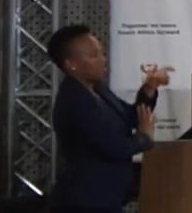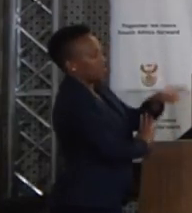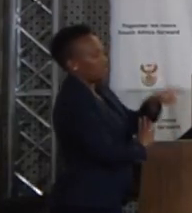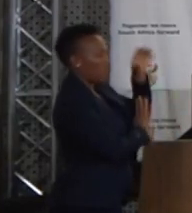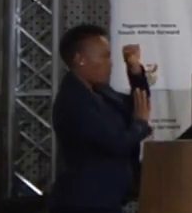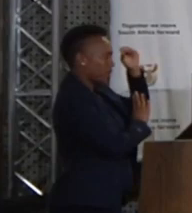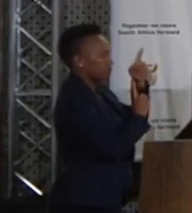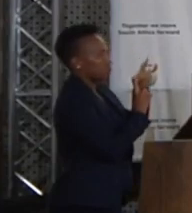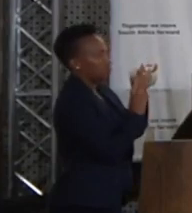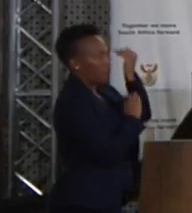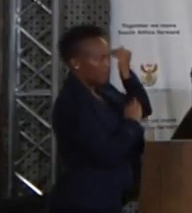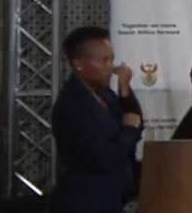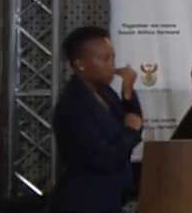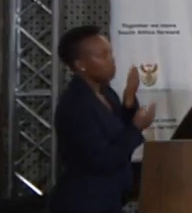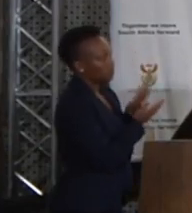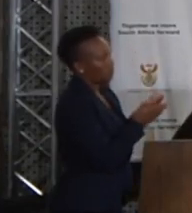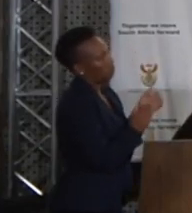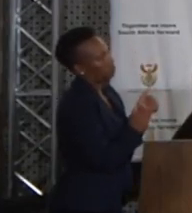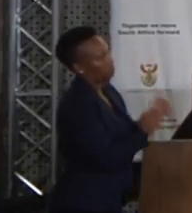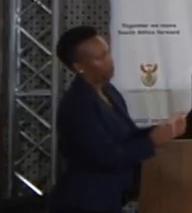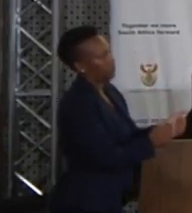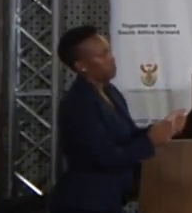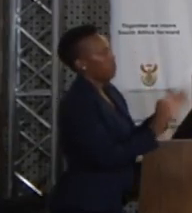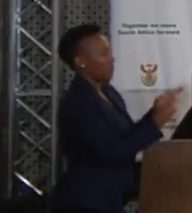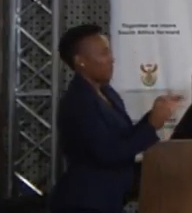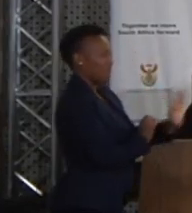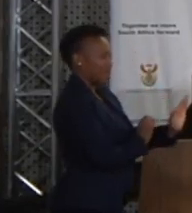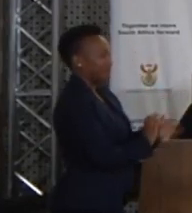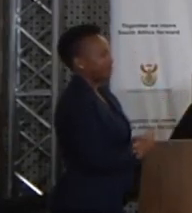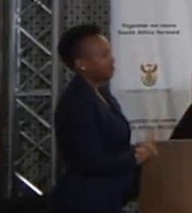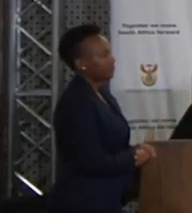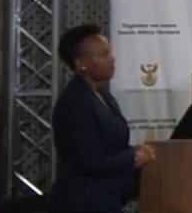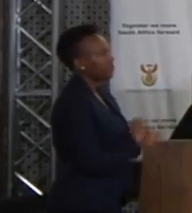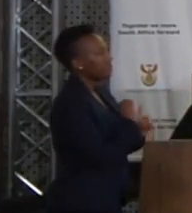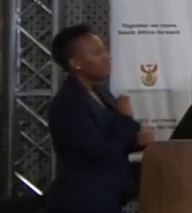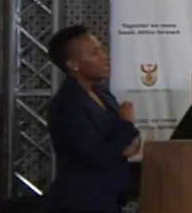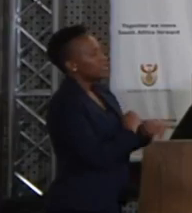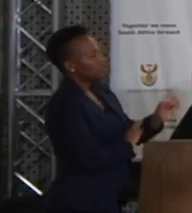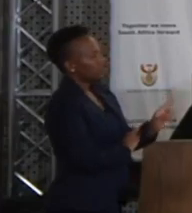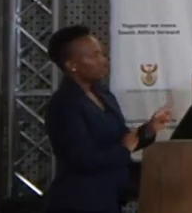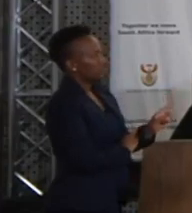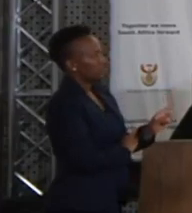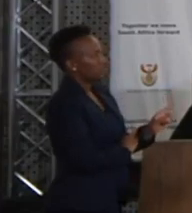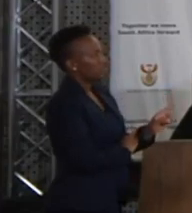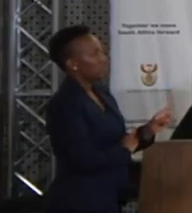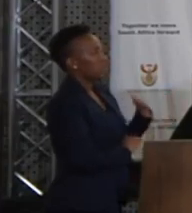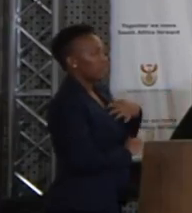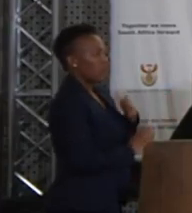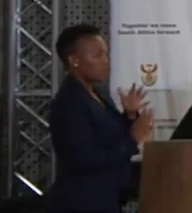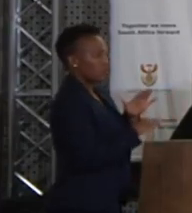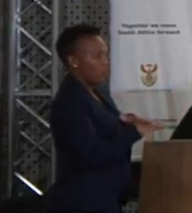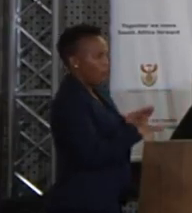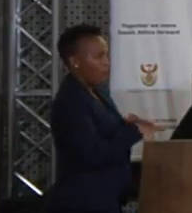it and give guidance to that kind of a family. And lastly, I would want just to stress the issue